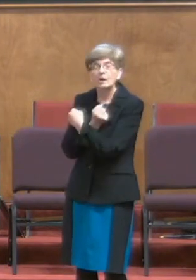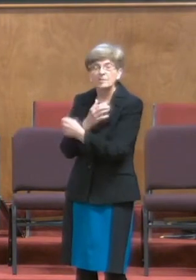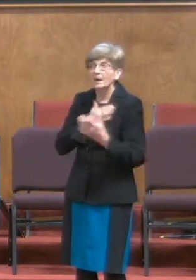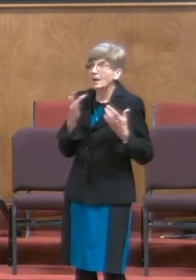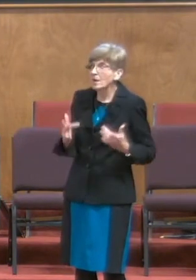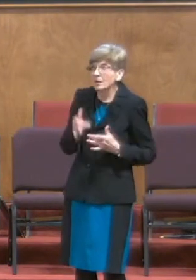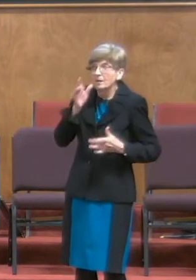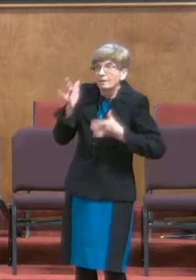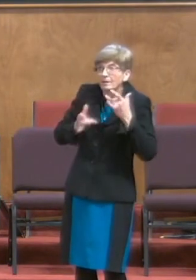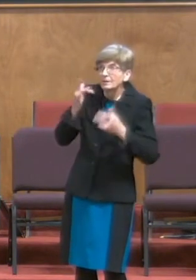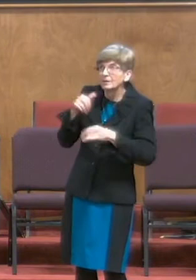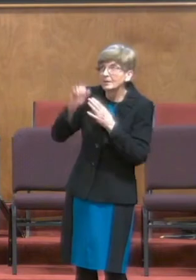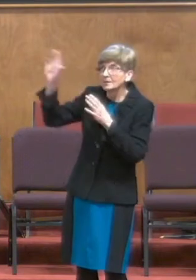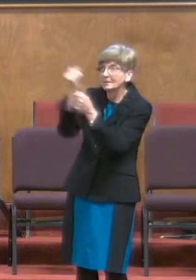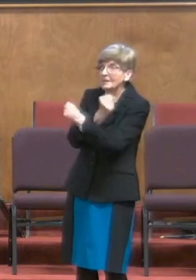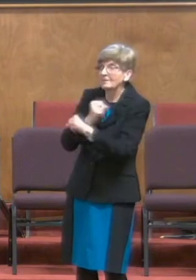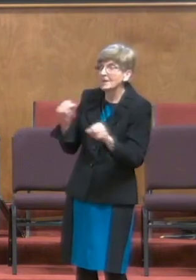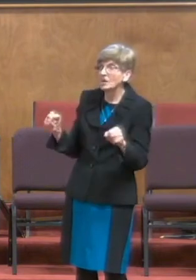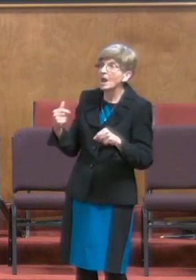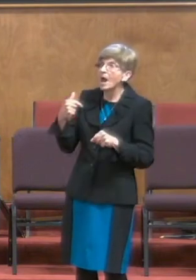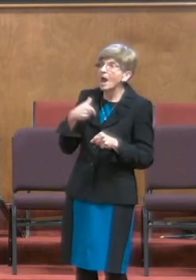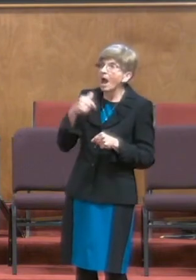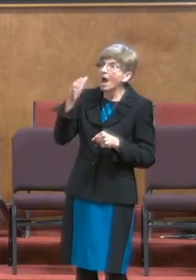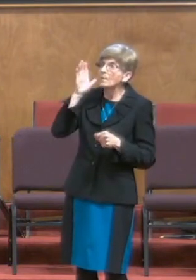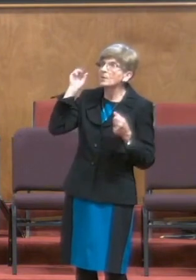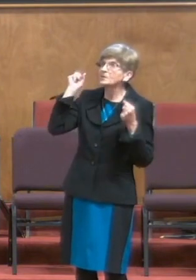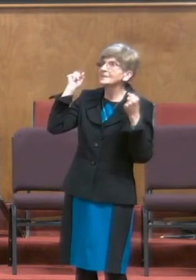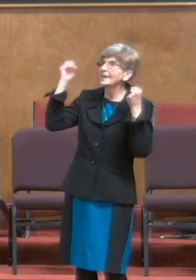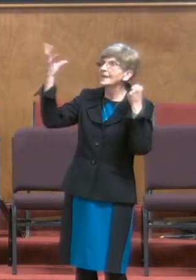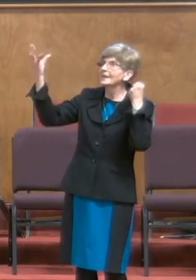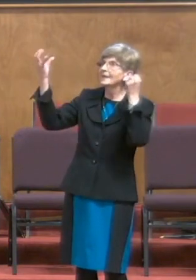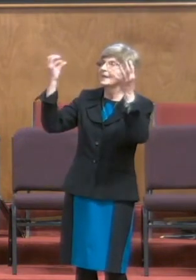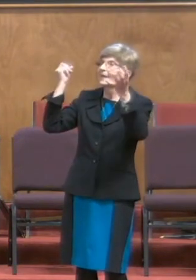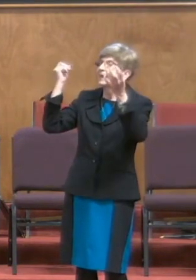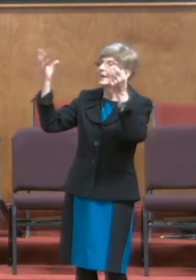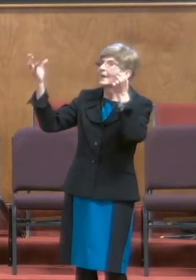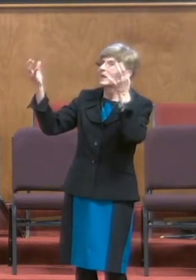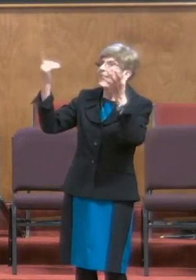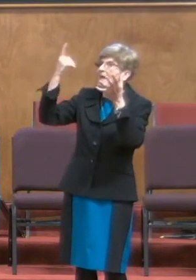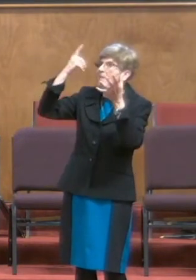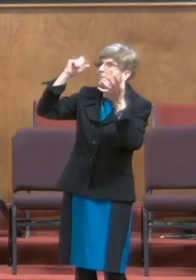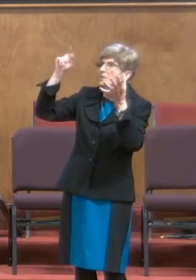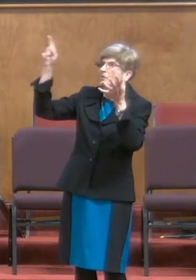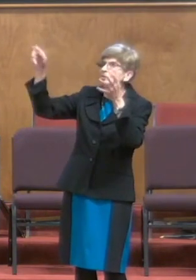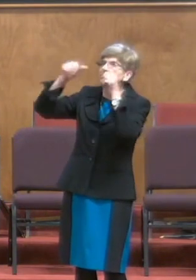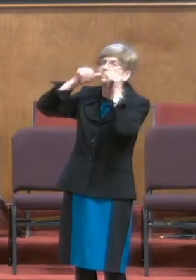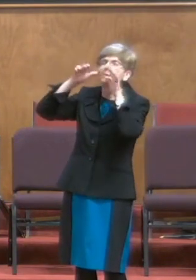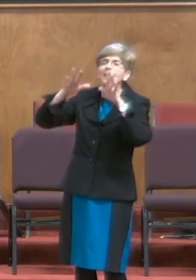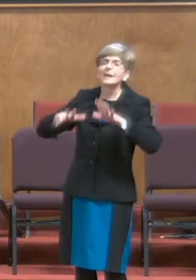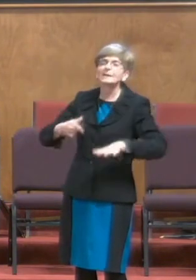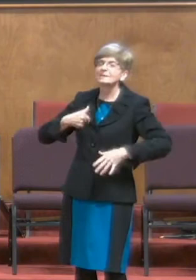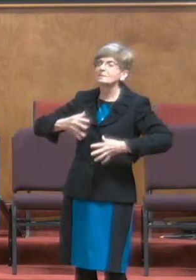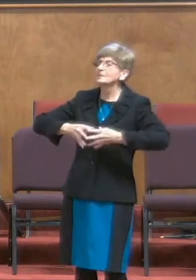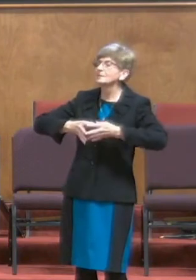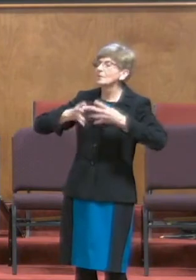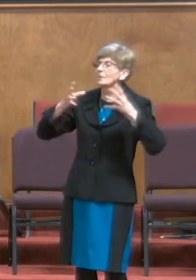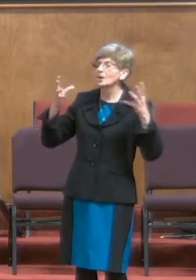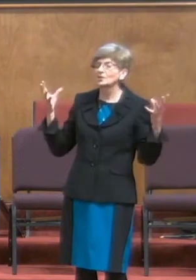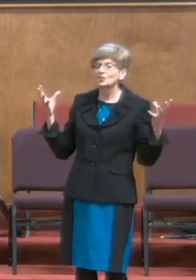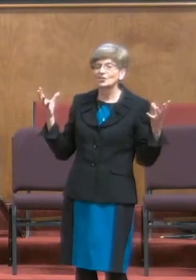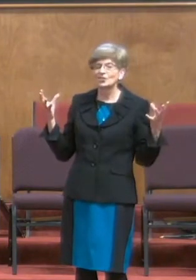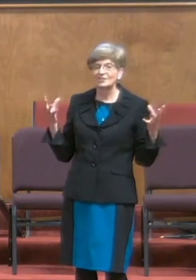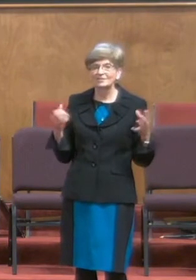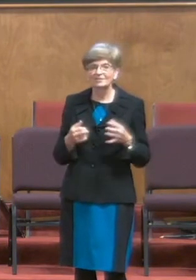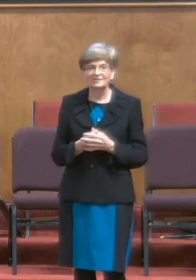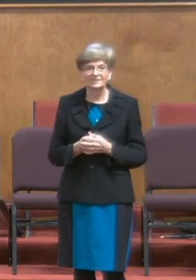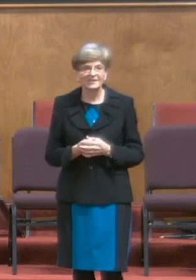shall rejoice in your salvation. I will sing to the Lord because he has dealt bountifully with me. Every single one of these psalms,